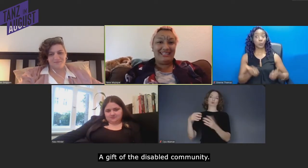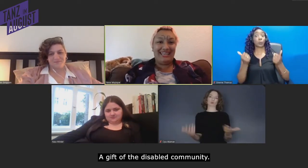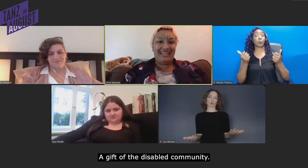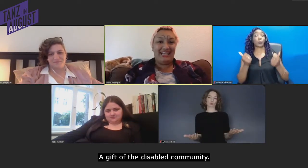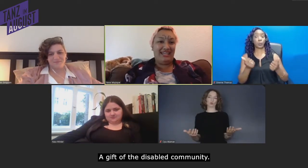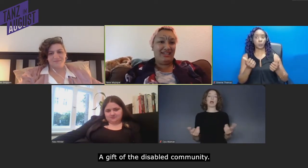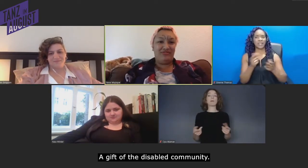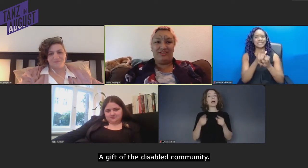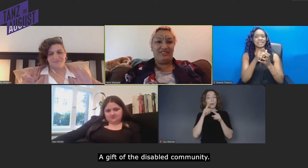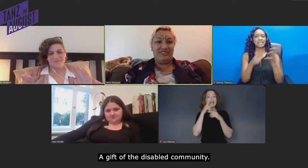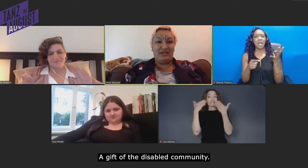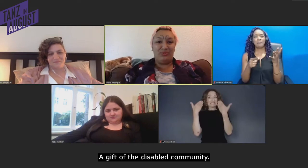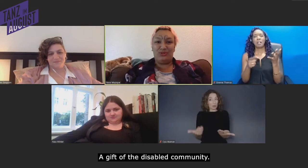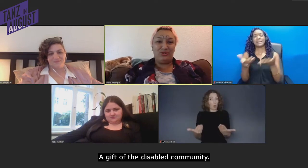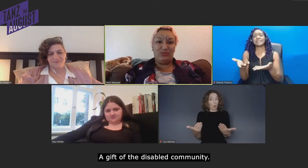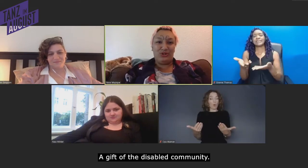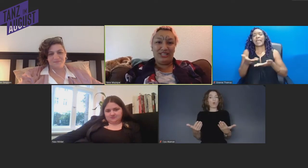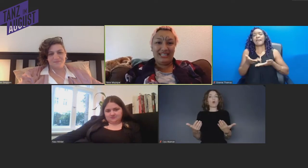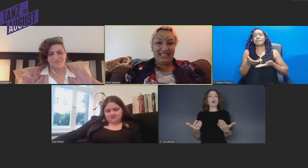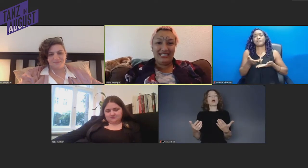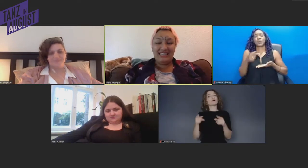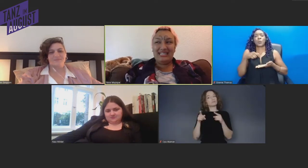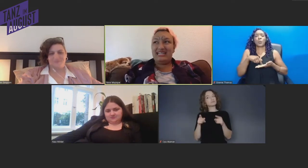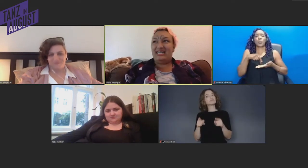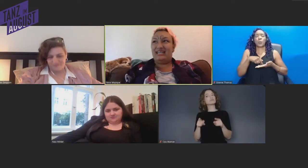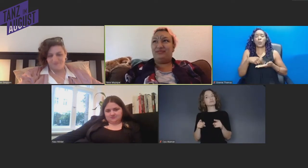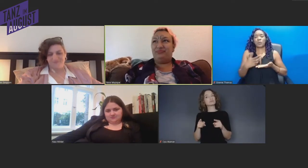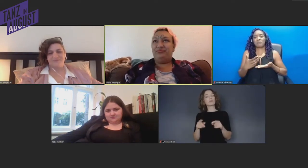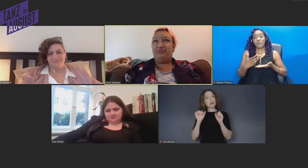and like a gift of disabled community.